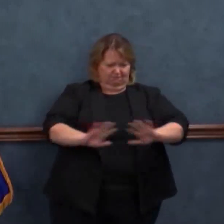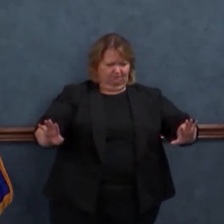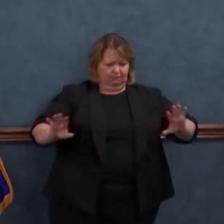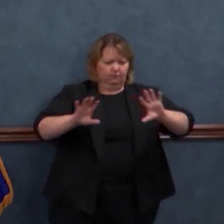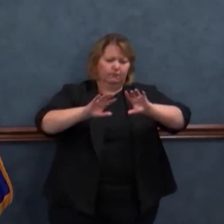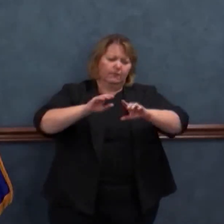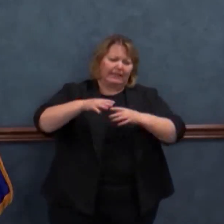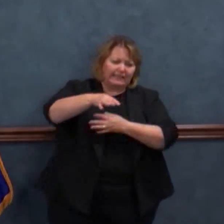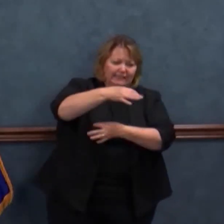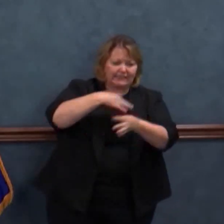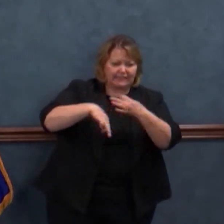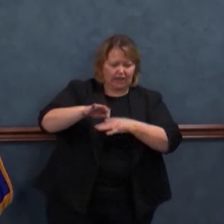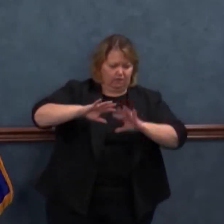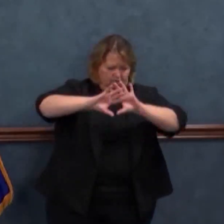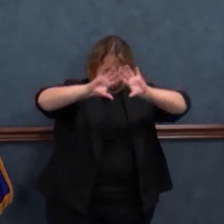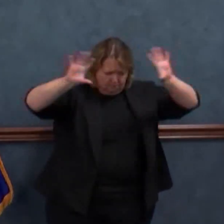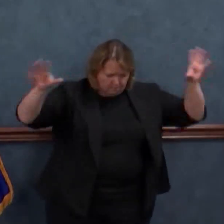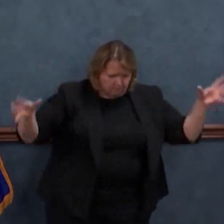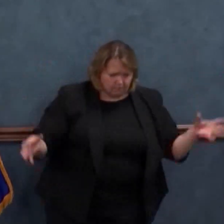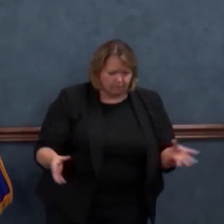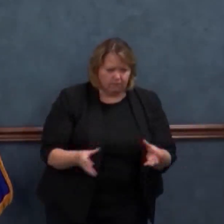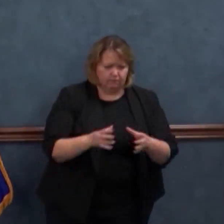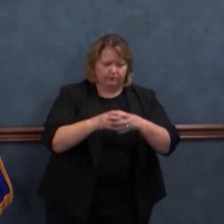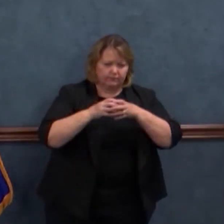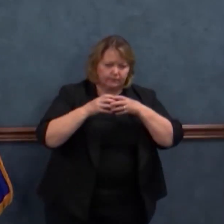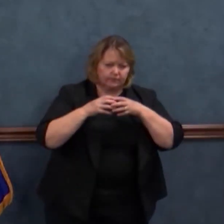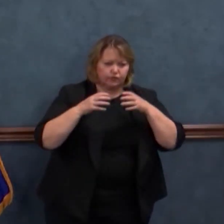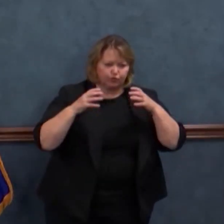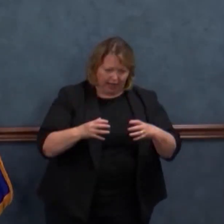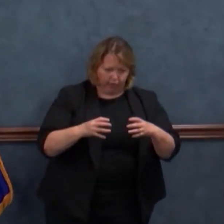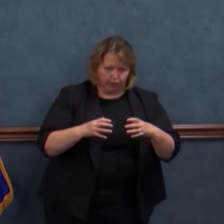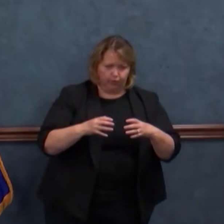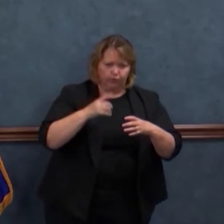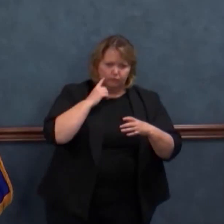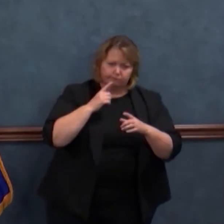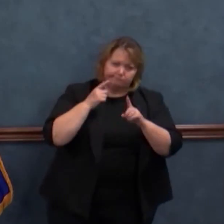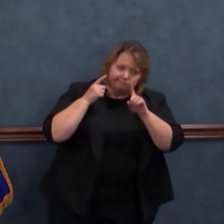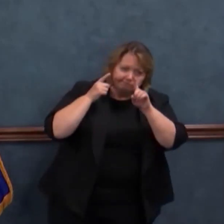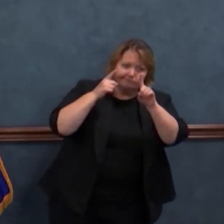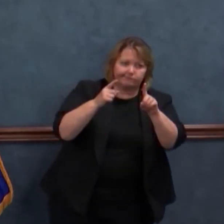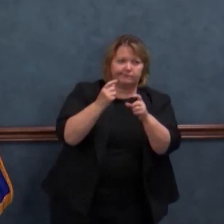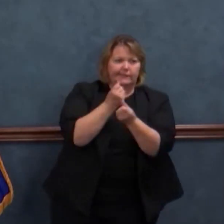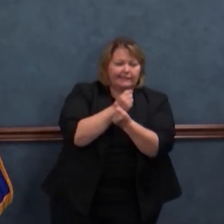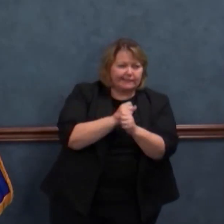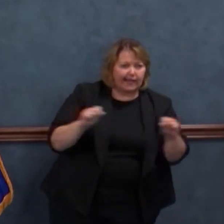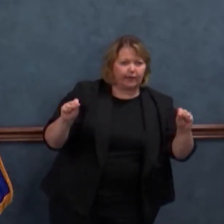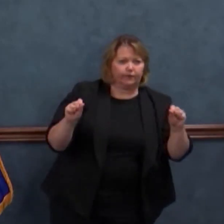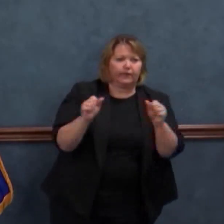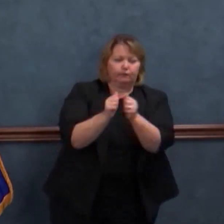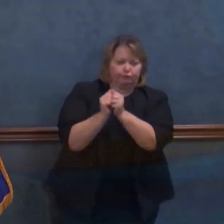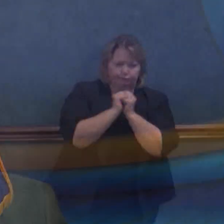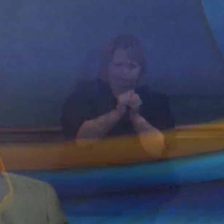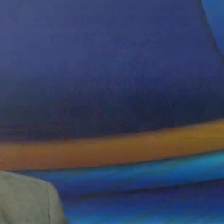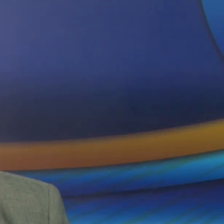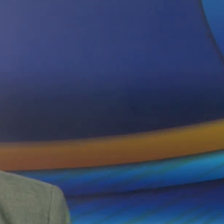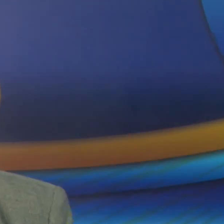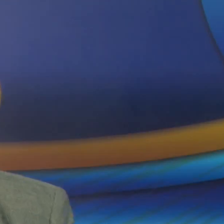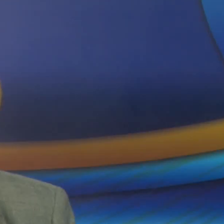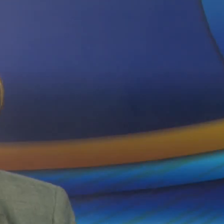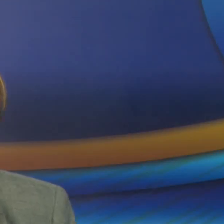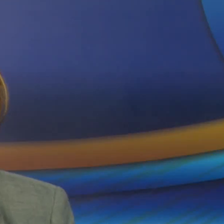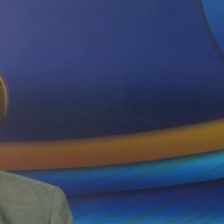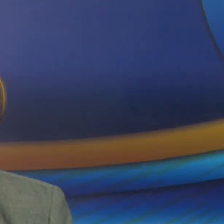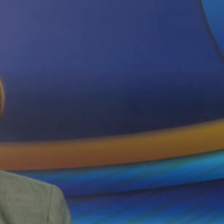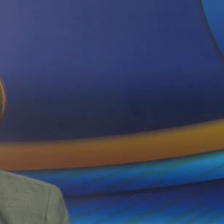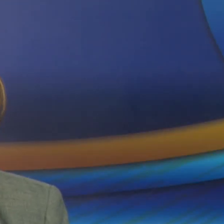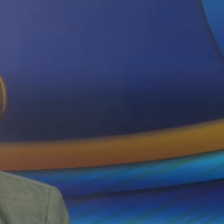economy open, but hopefully to allow us to go full throttle in the future safely and successfully. And